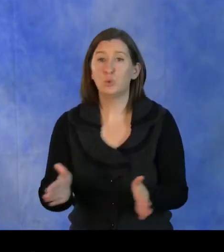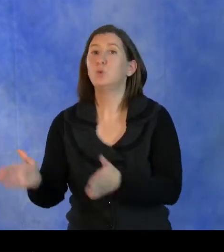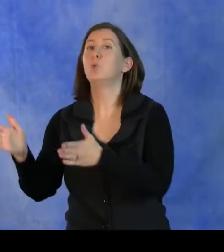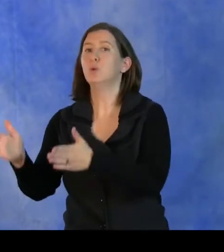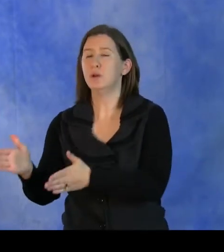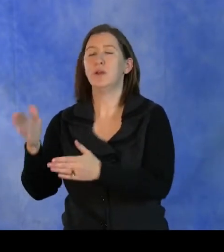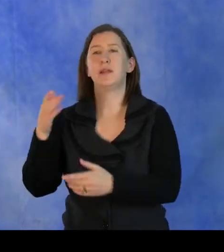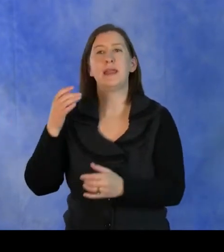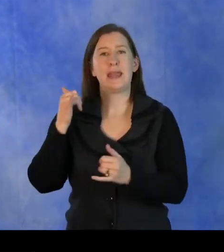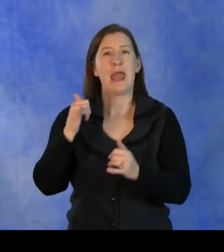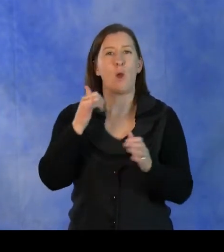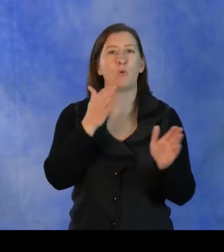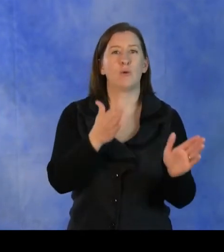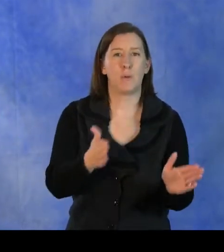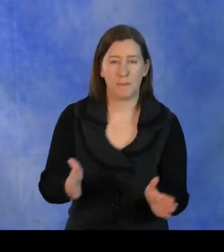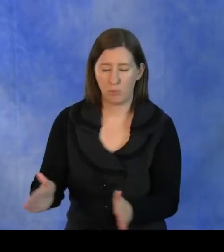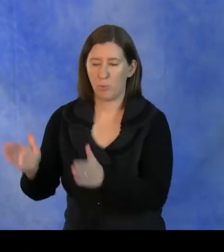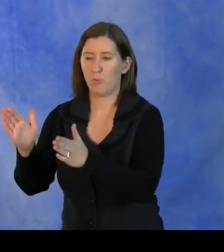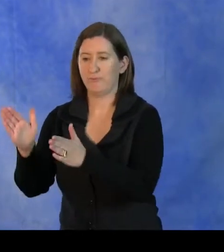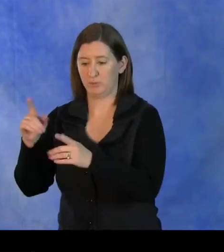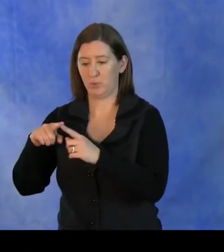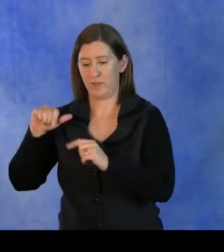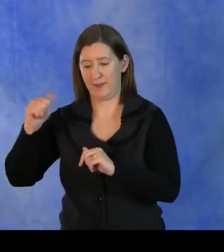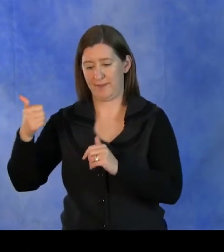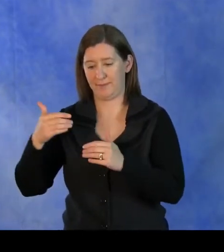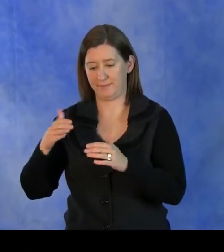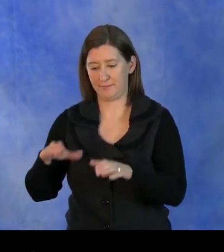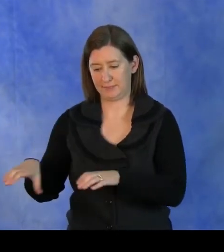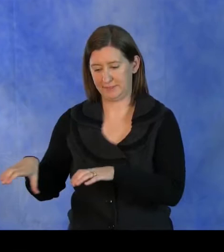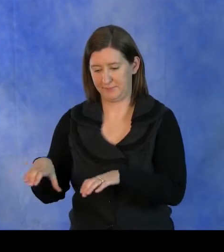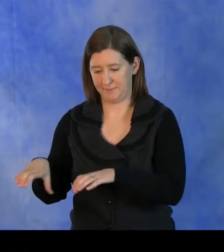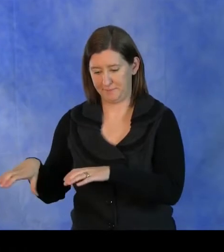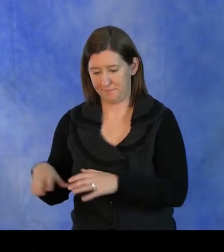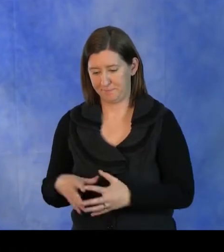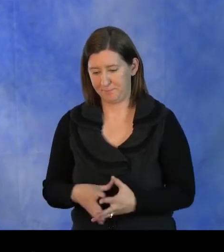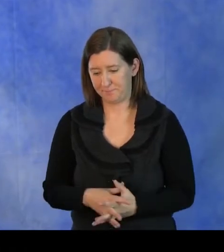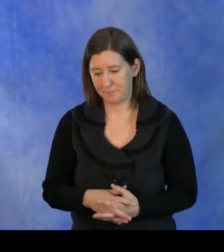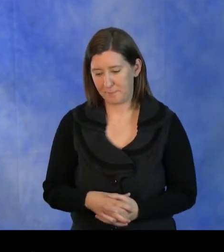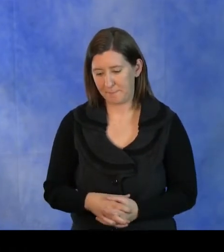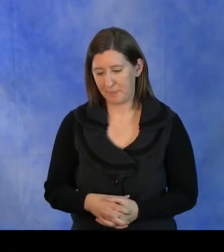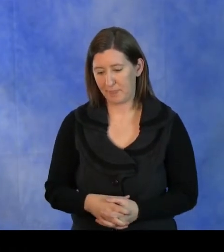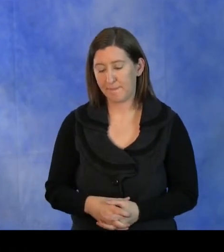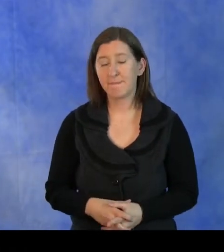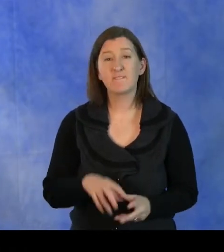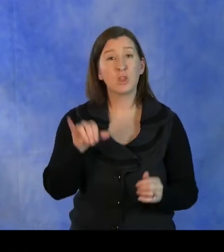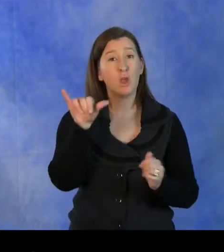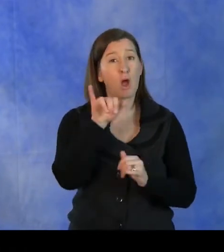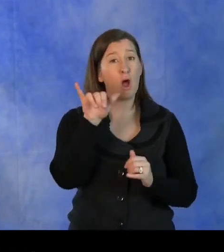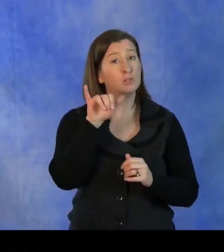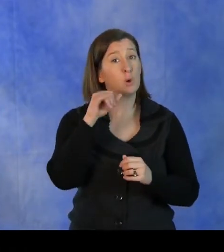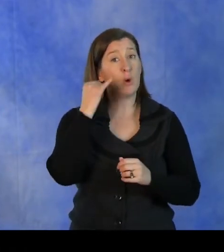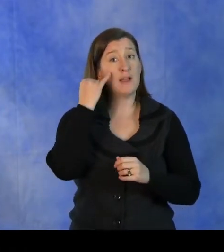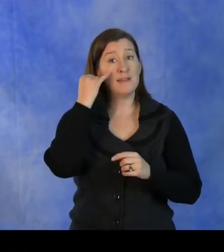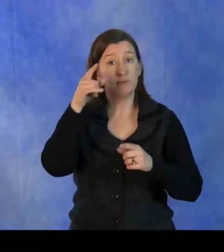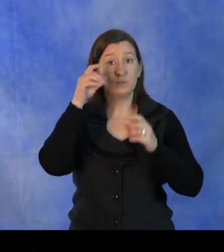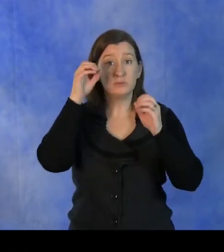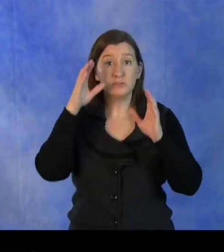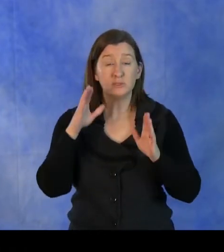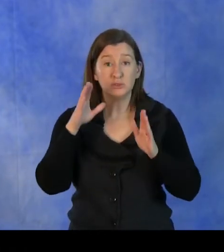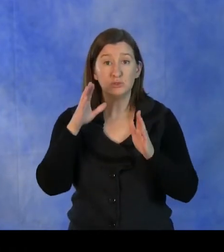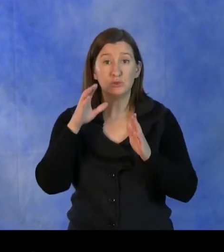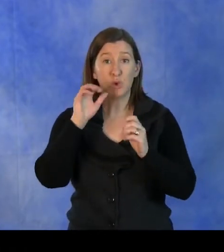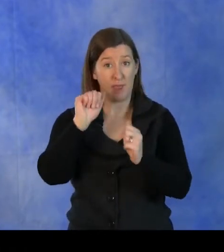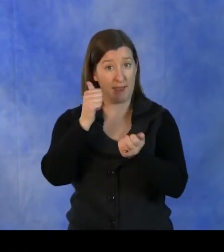time to do whatever, and then they can move on to the next thing, the next activity.